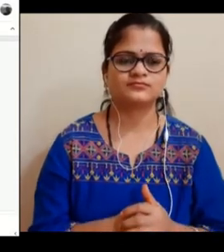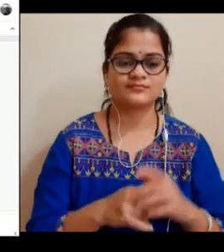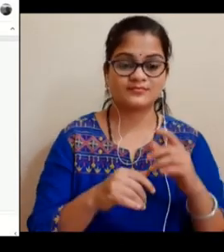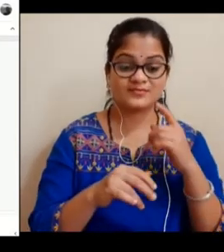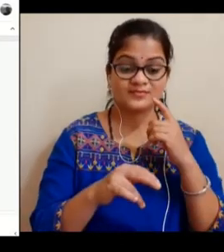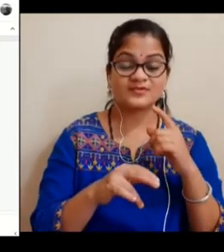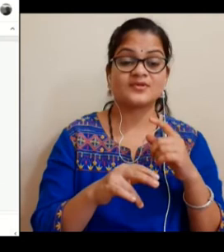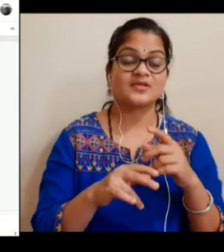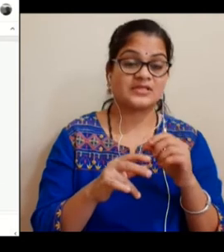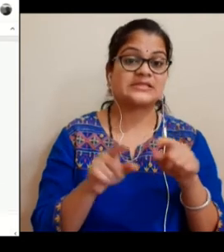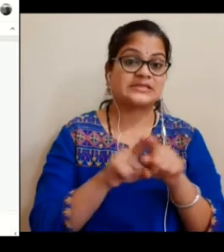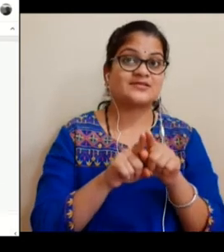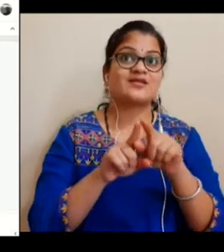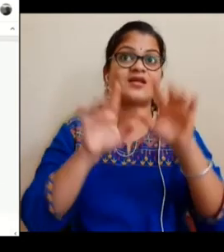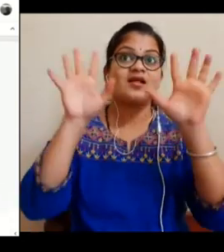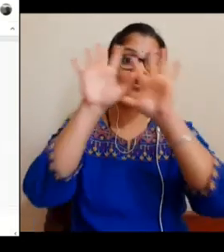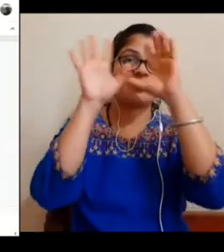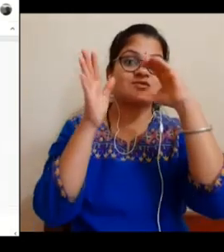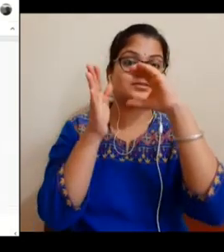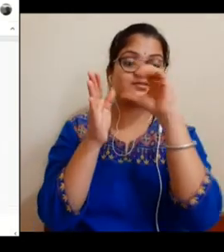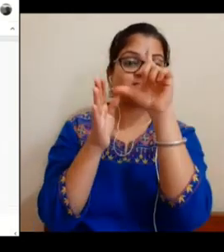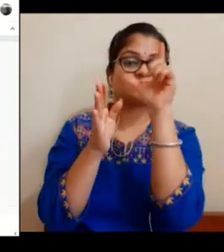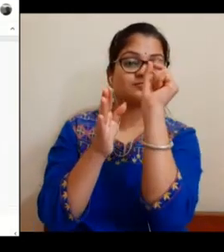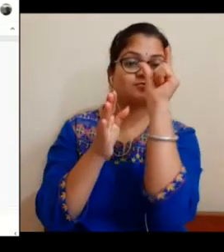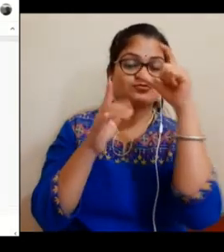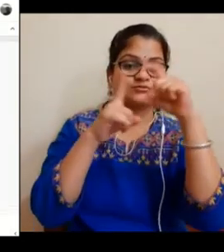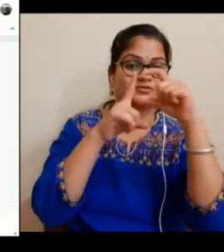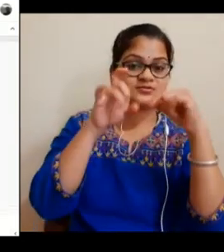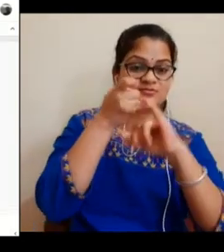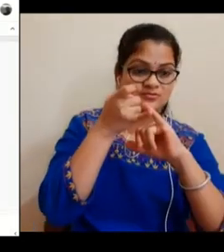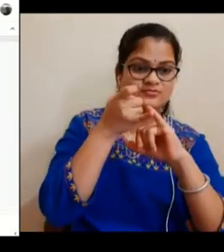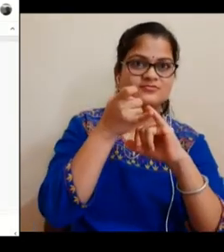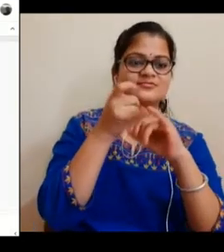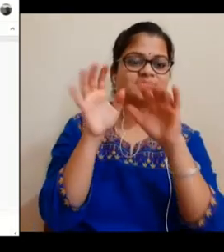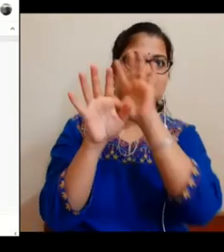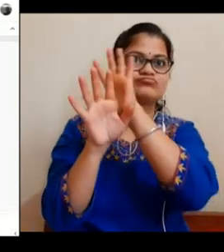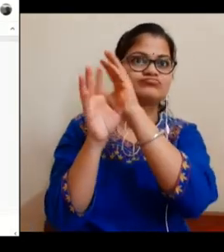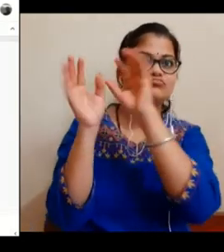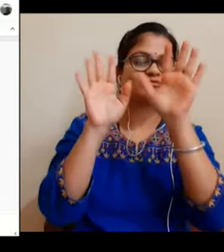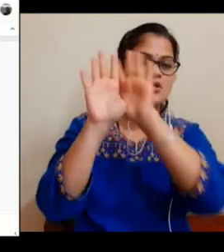If there's something, maybe I'll make clouds that will be moving. Okay.